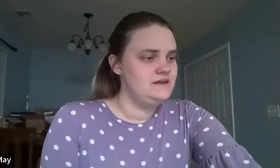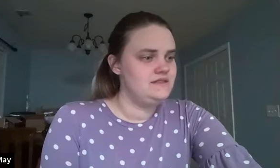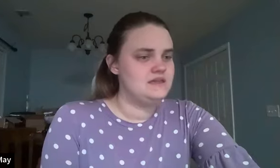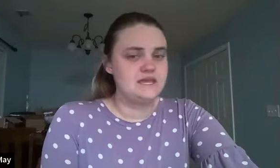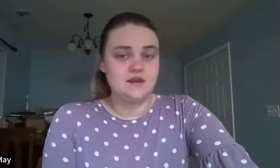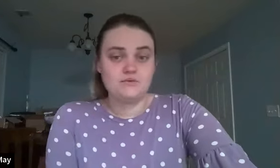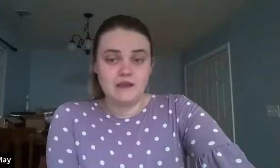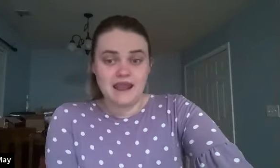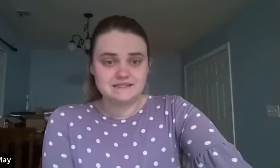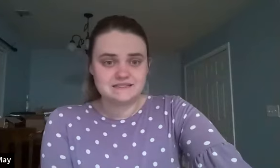Then rat.